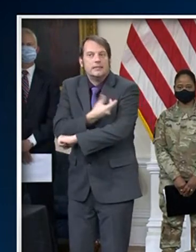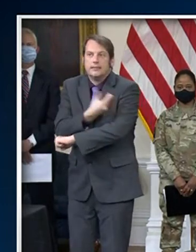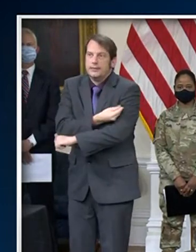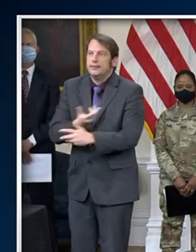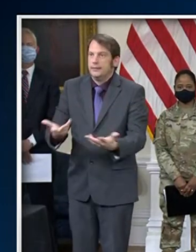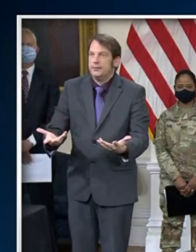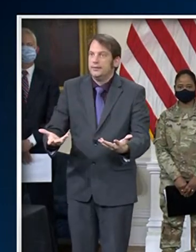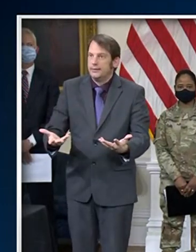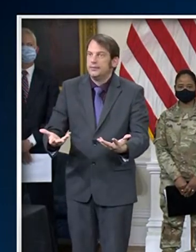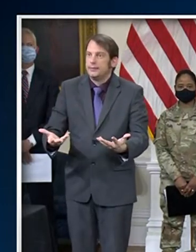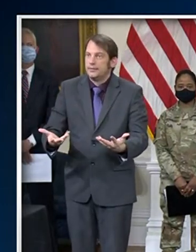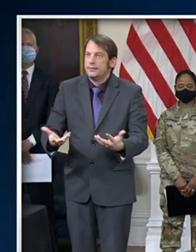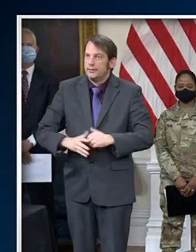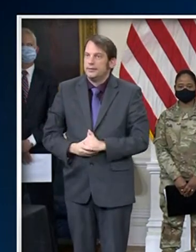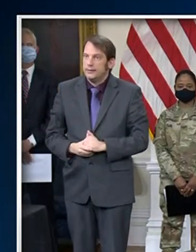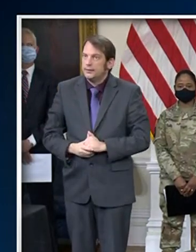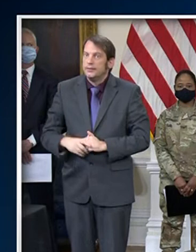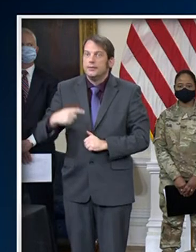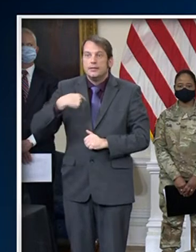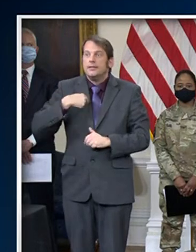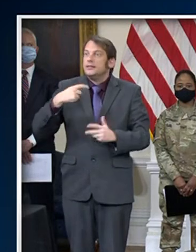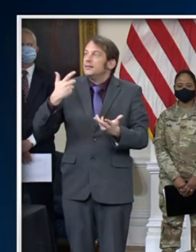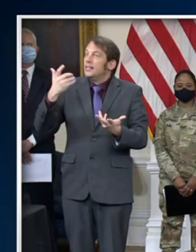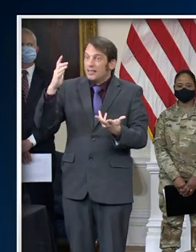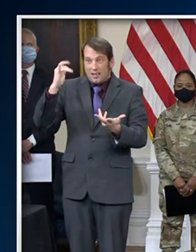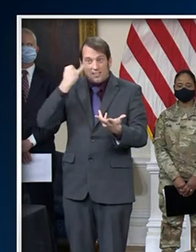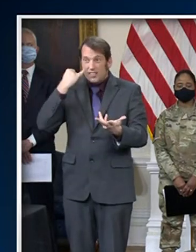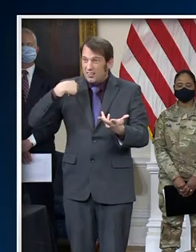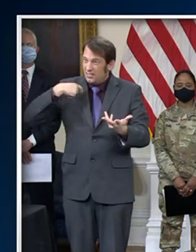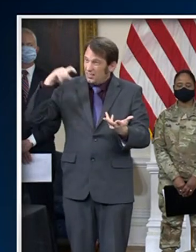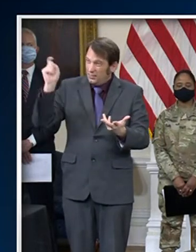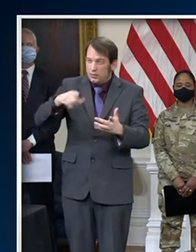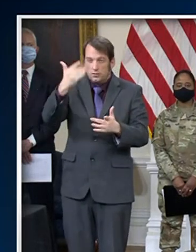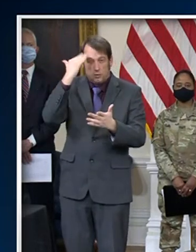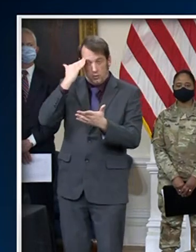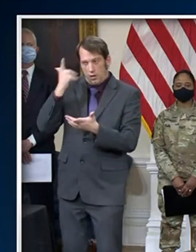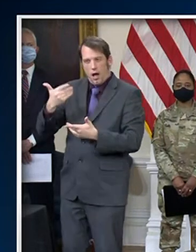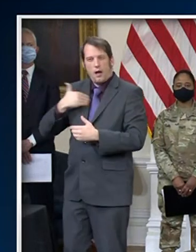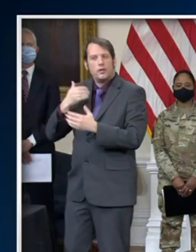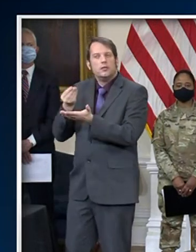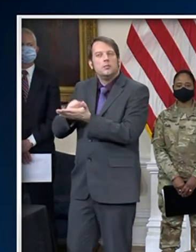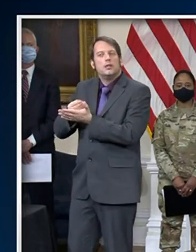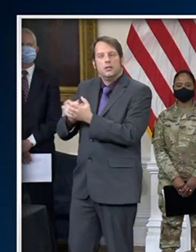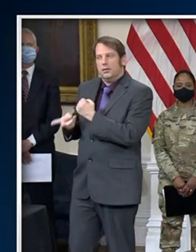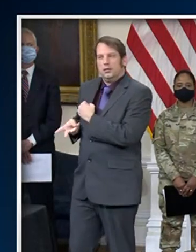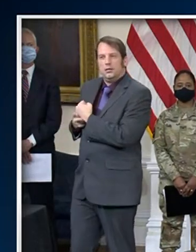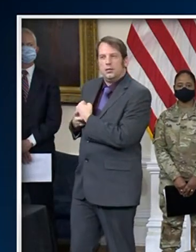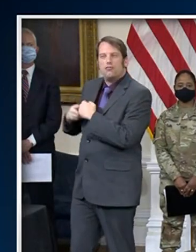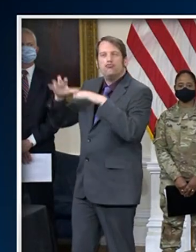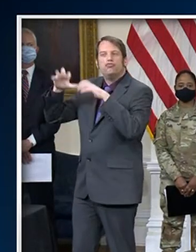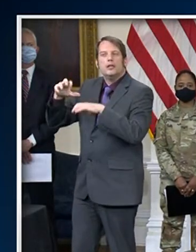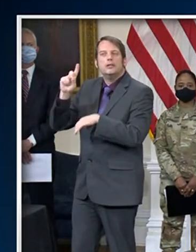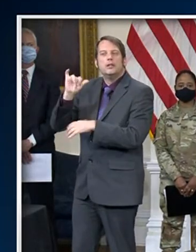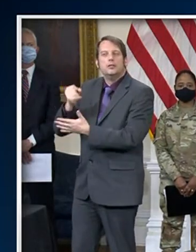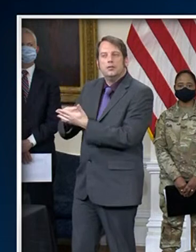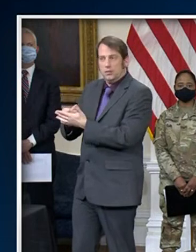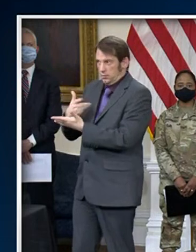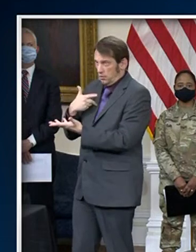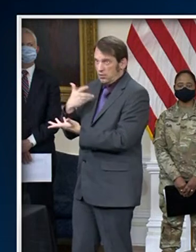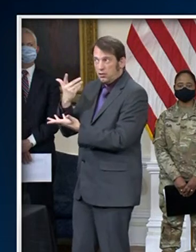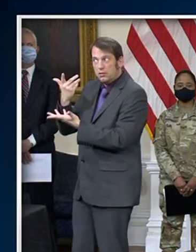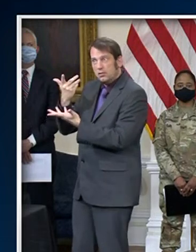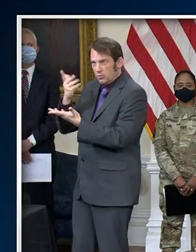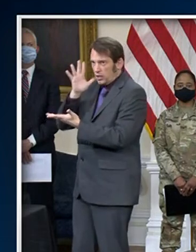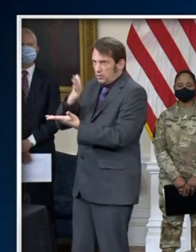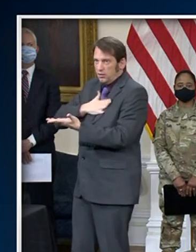If I needed to drain the entire rainy day fund to buy enough vaccines for every eligible Marylander, I would